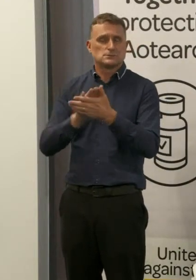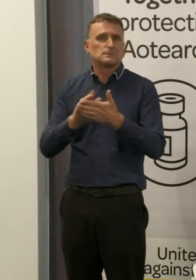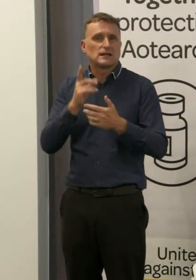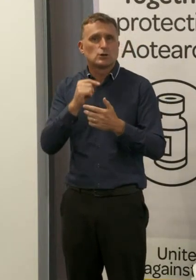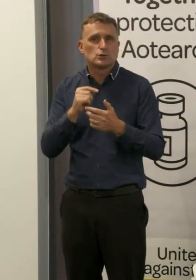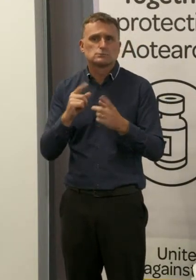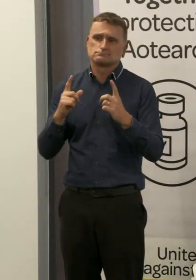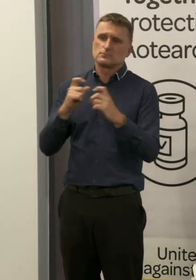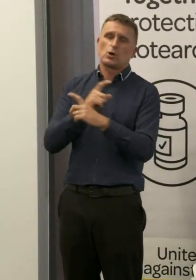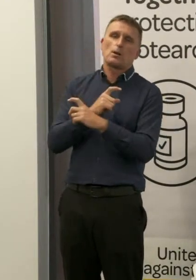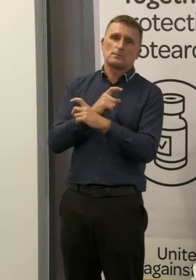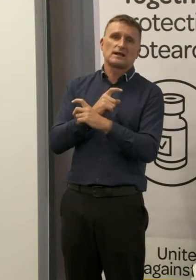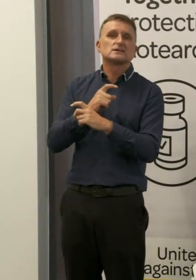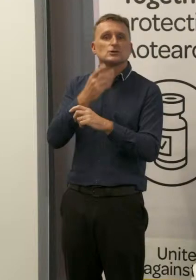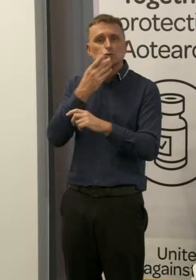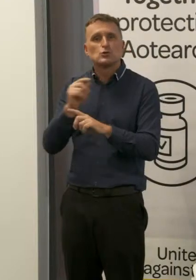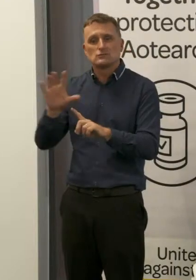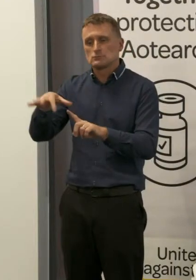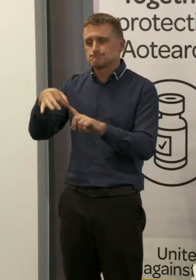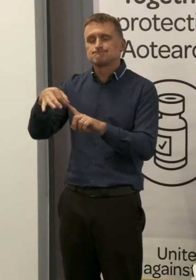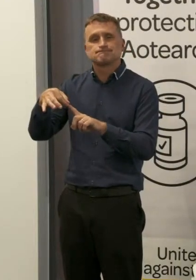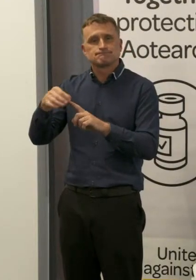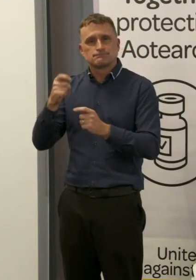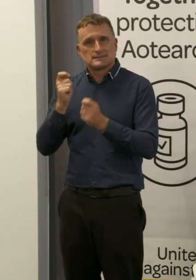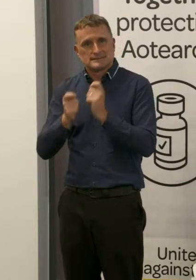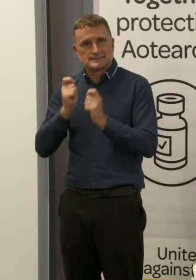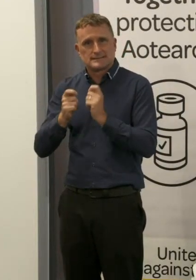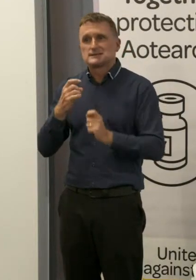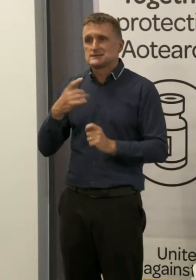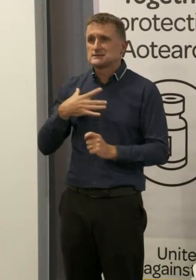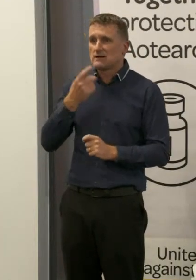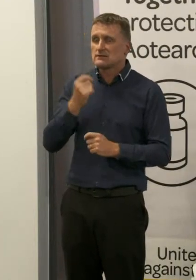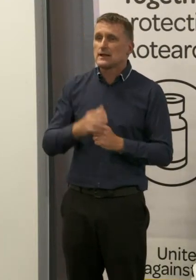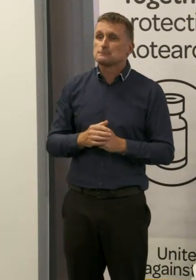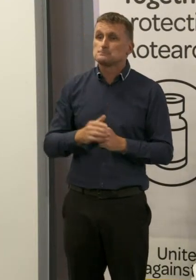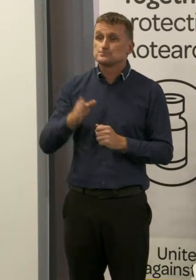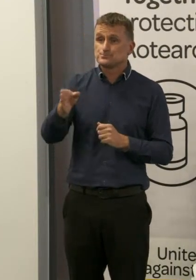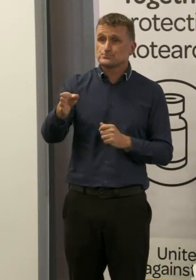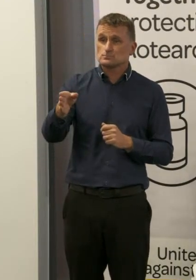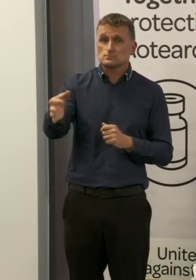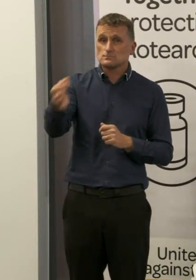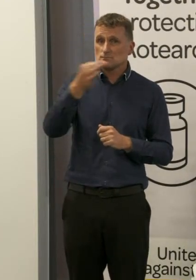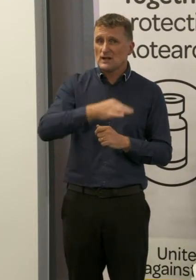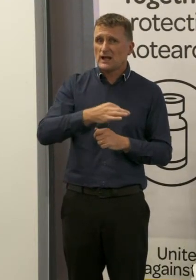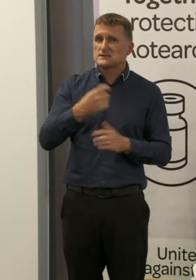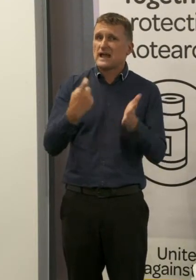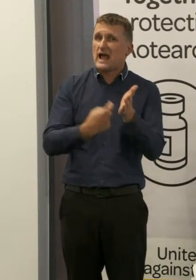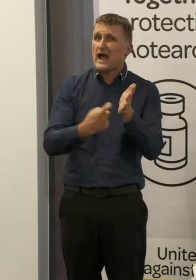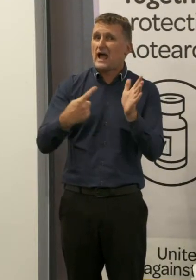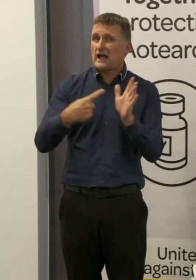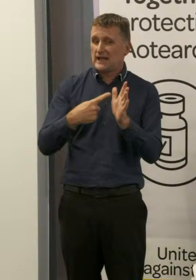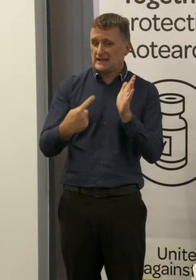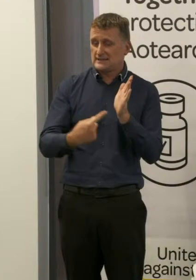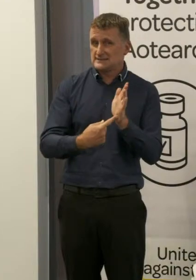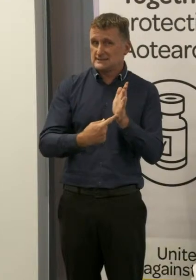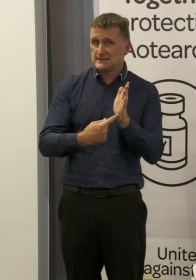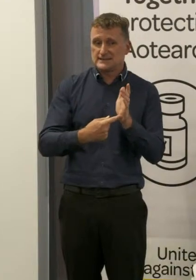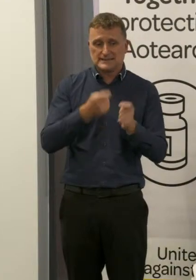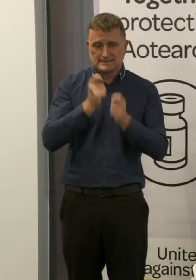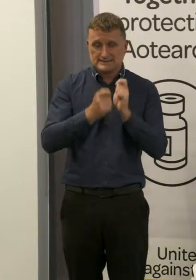and they can be very useful in that setting. With rapid Okay. antigen tests available from today